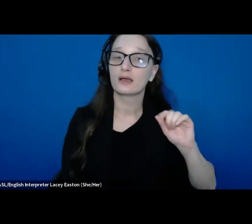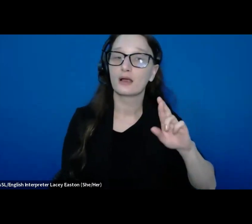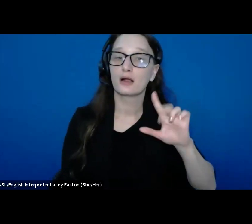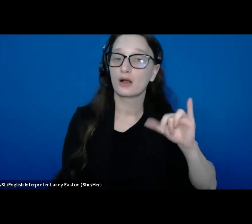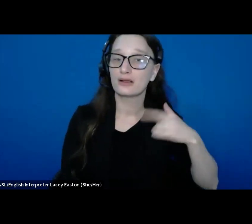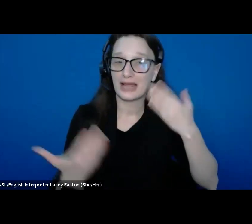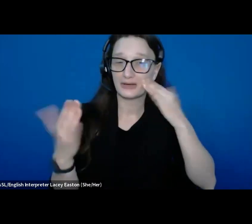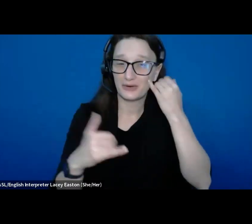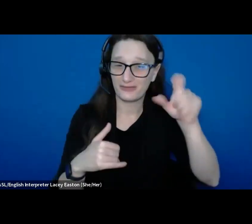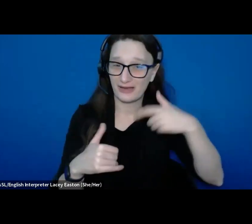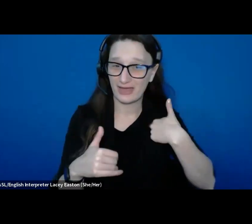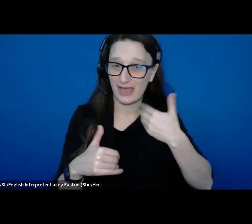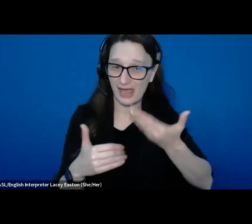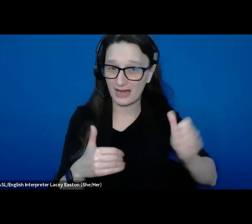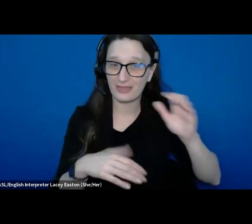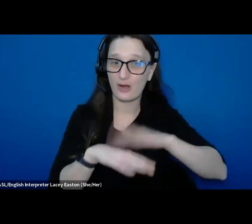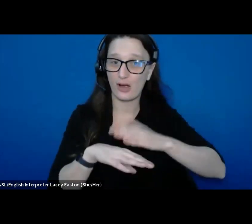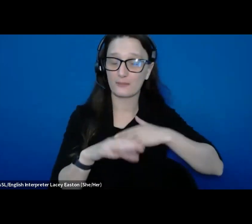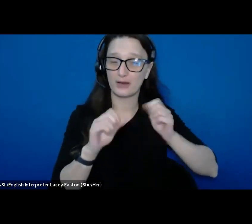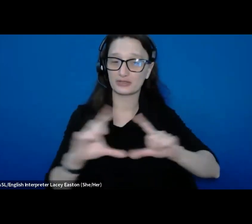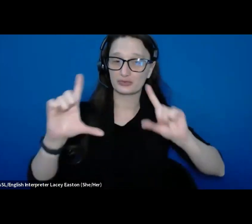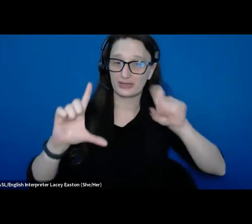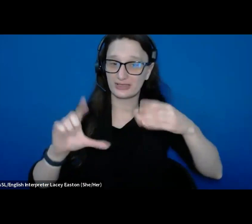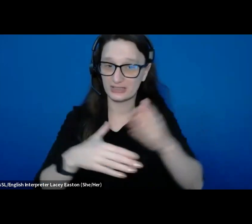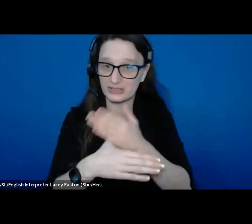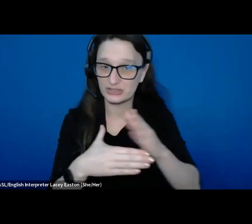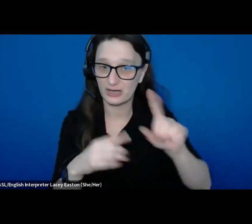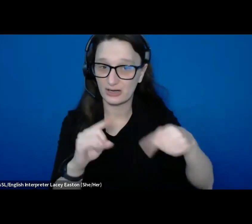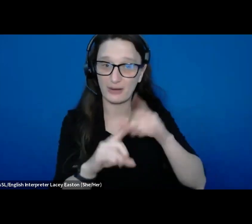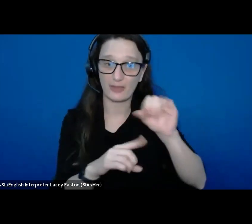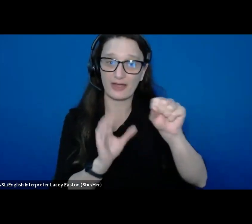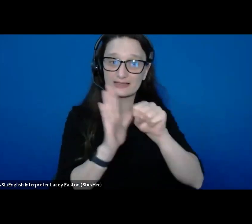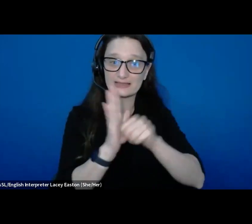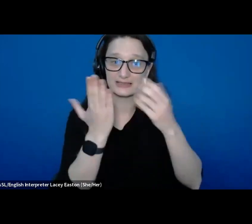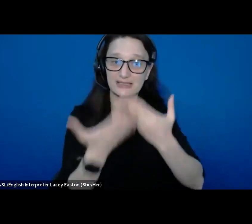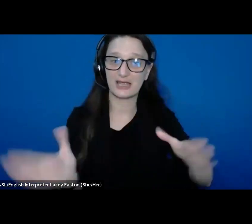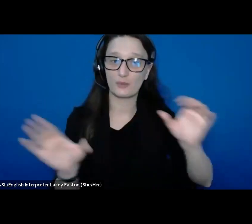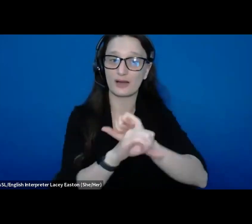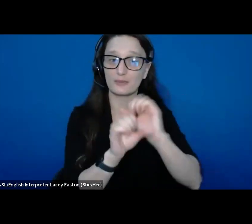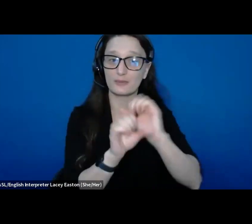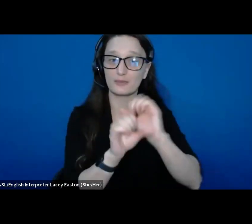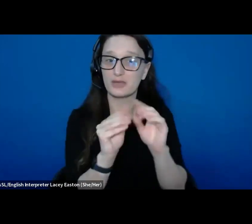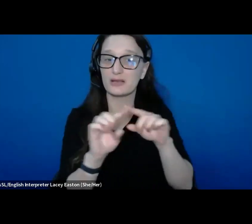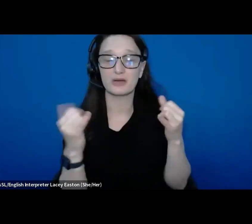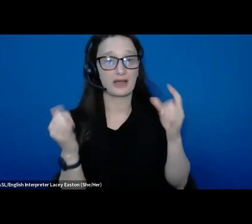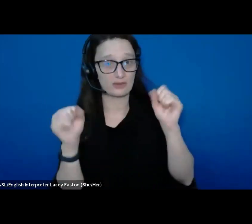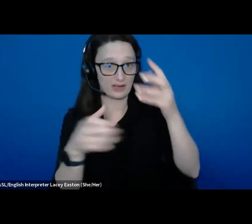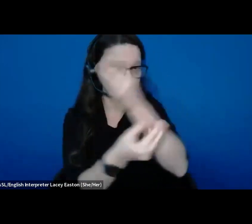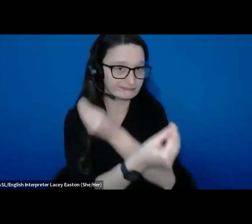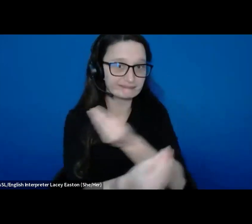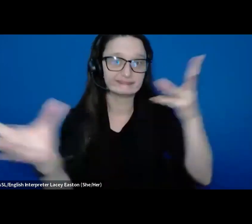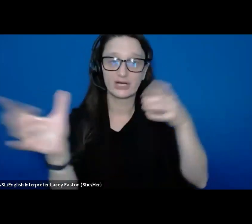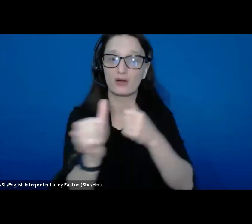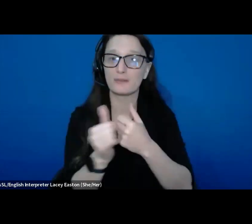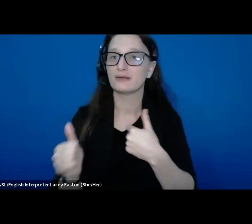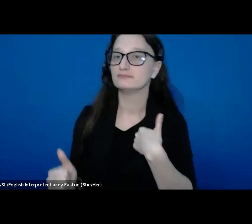my screen about the employment, the statewide employment meeting, but let me have you go ahead and give folks an update about kind of what occurred. Yeah, I don't have